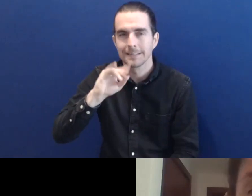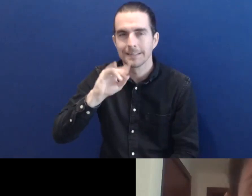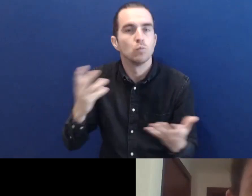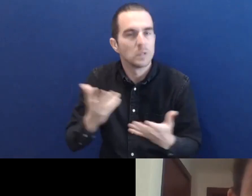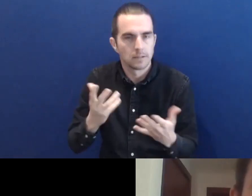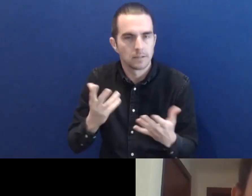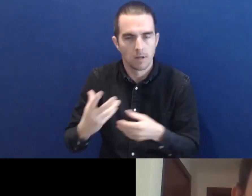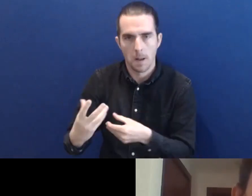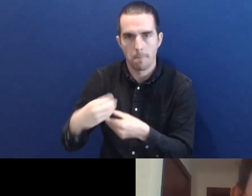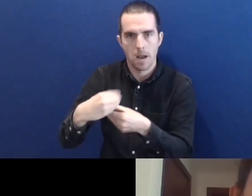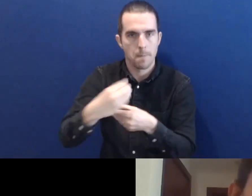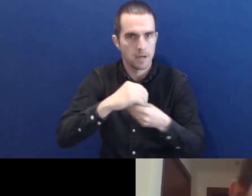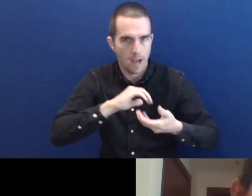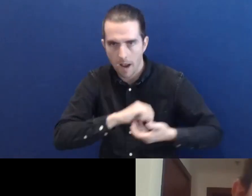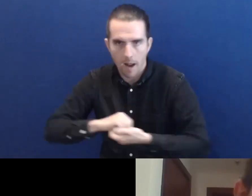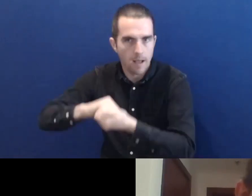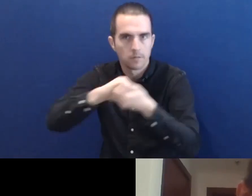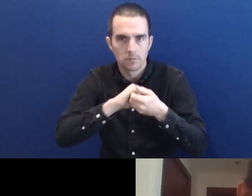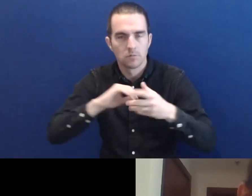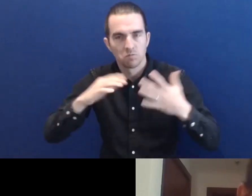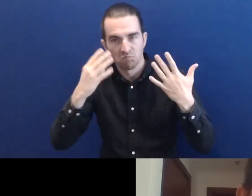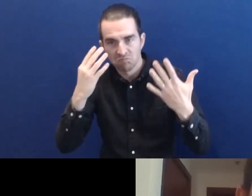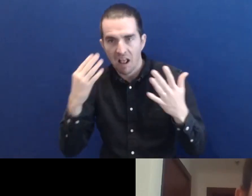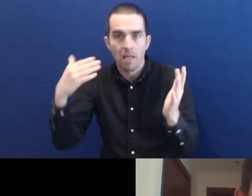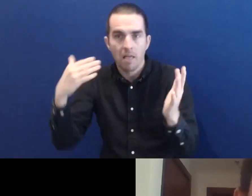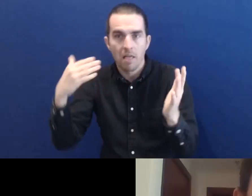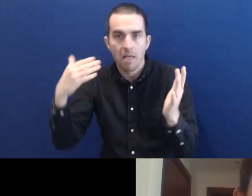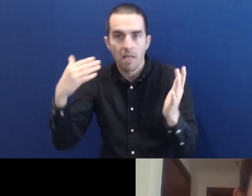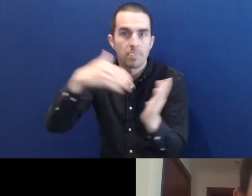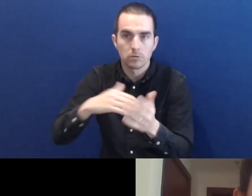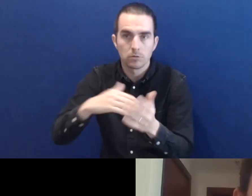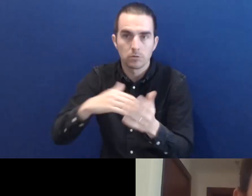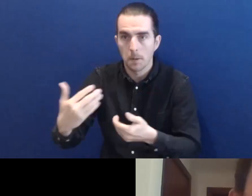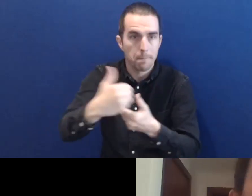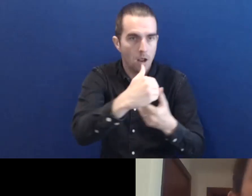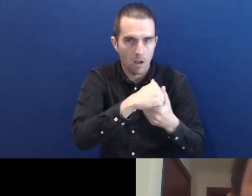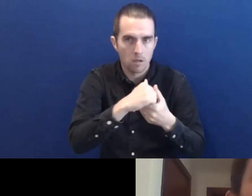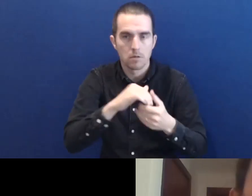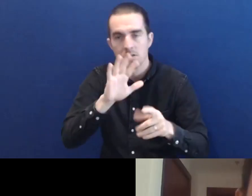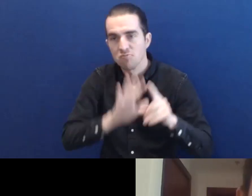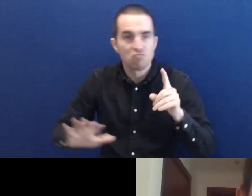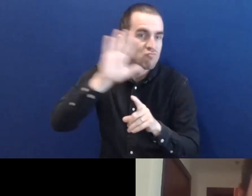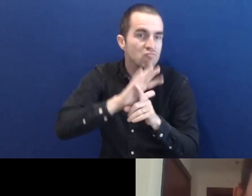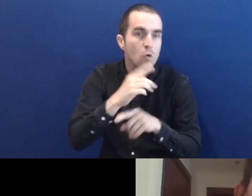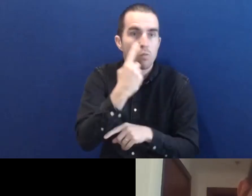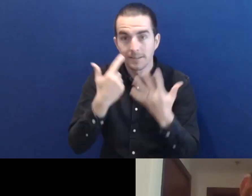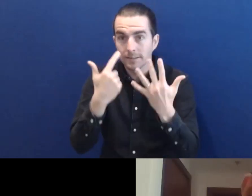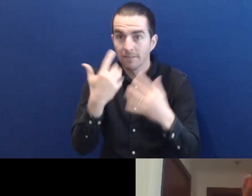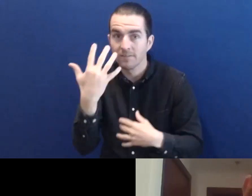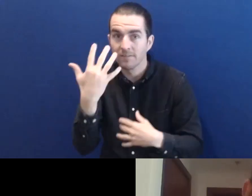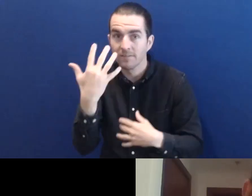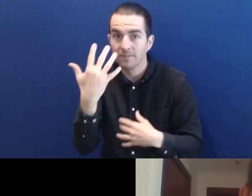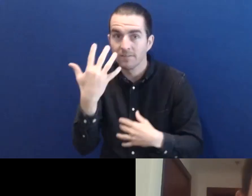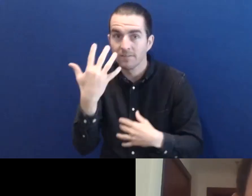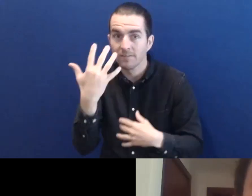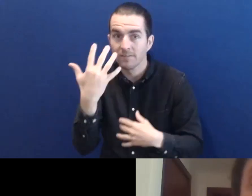are committed to strengthening civic participation in civil society around the world. And as part of that mandate, to promote the